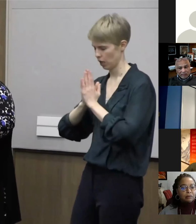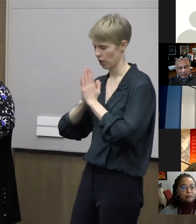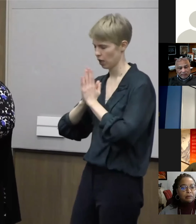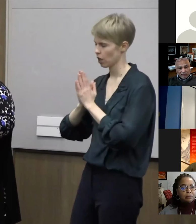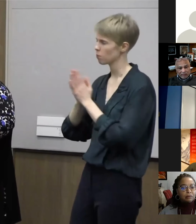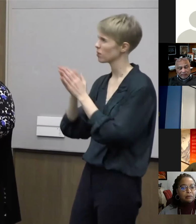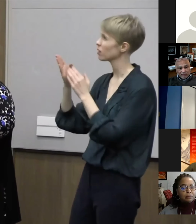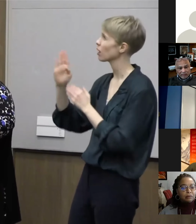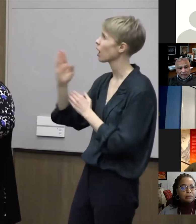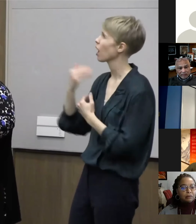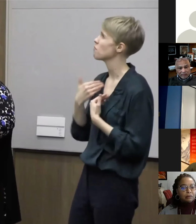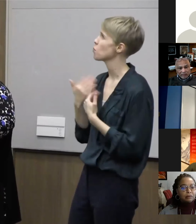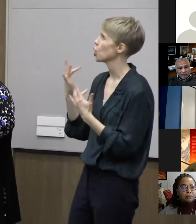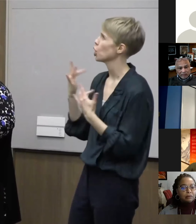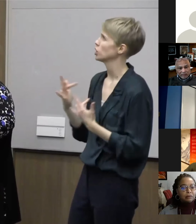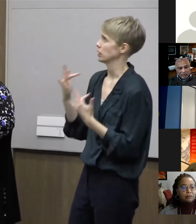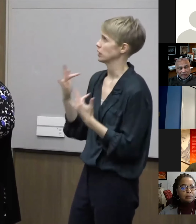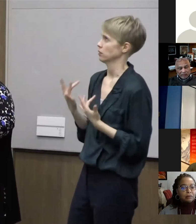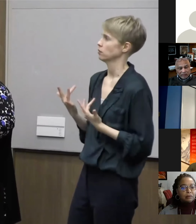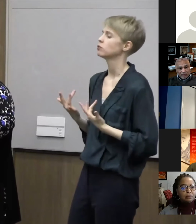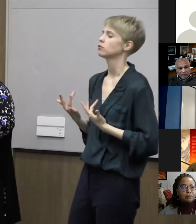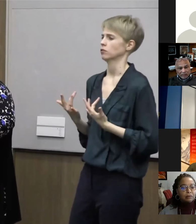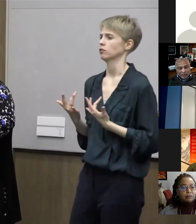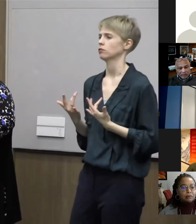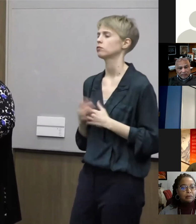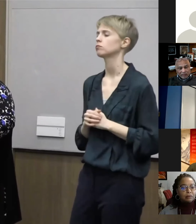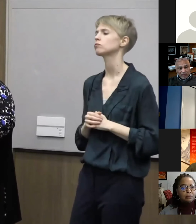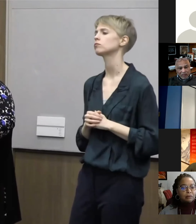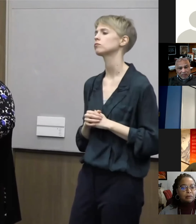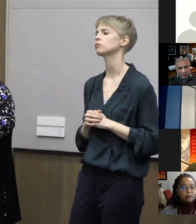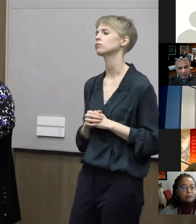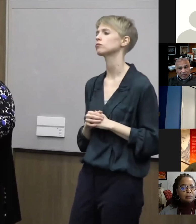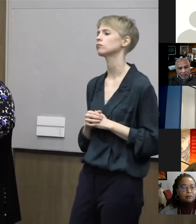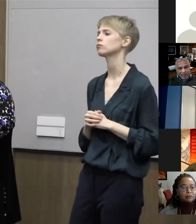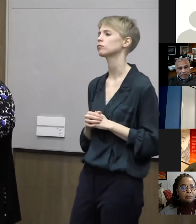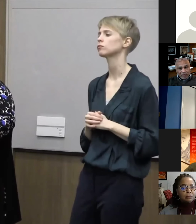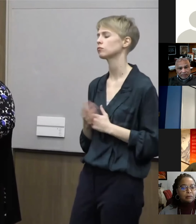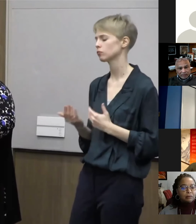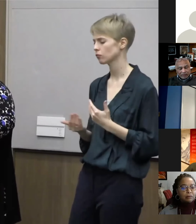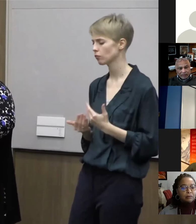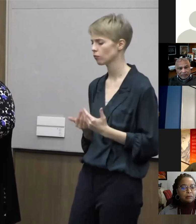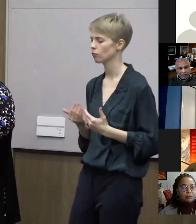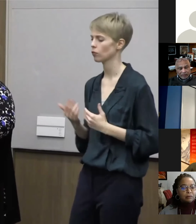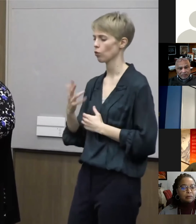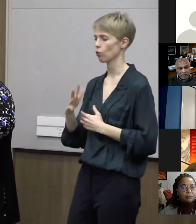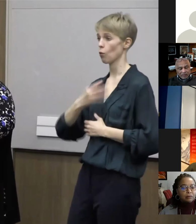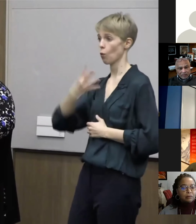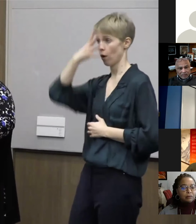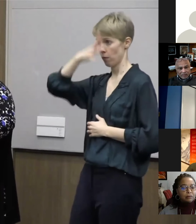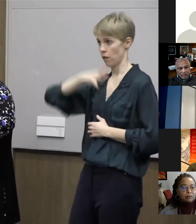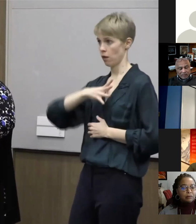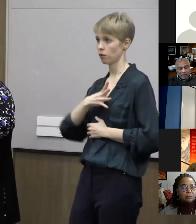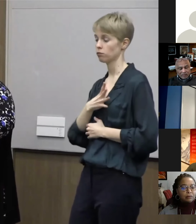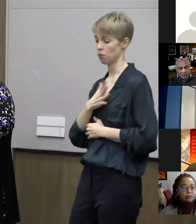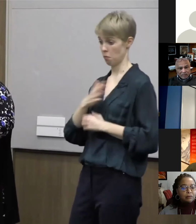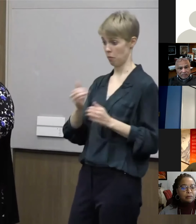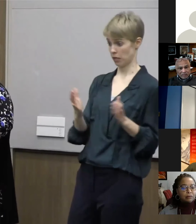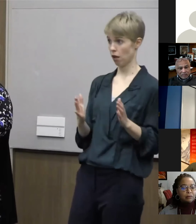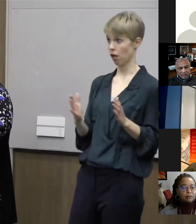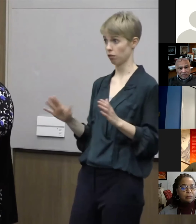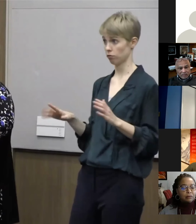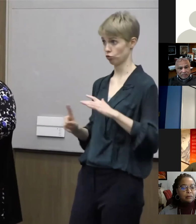God to have mercy on those people. And it wasn't too long before 3 white men came to my cell. One of